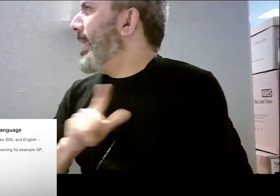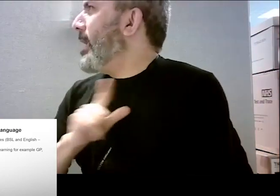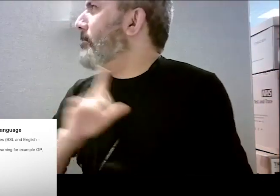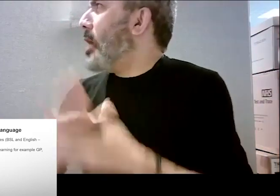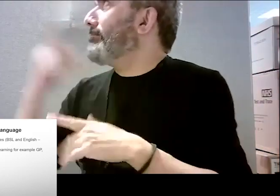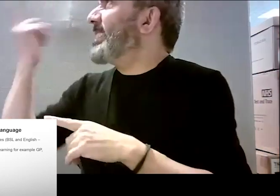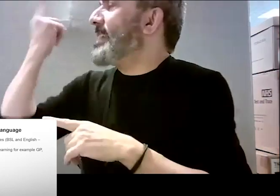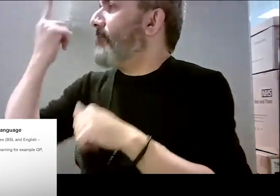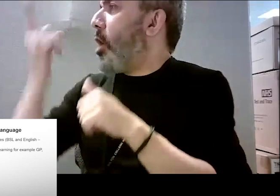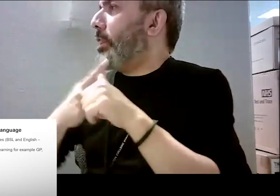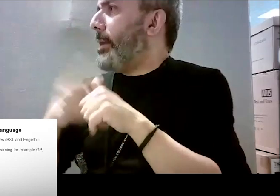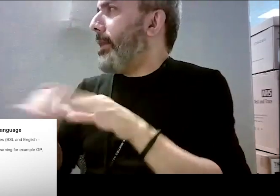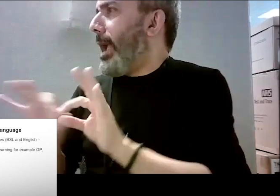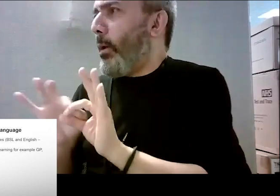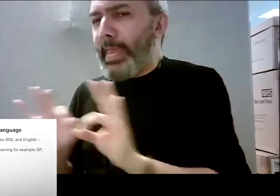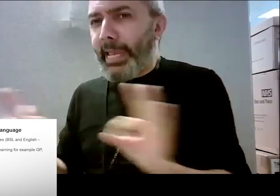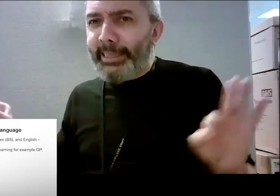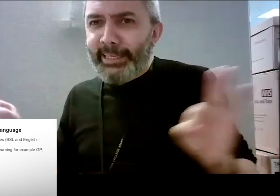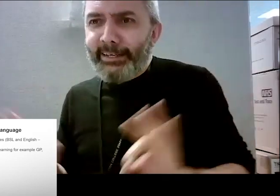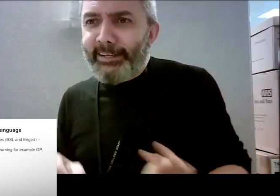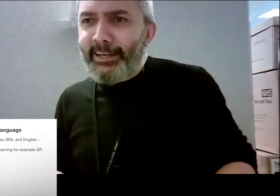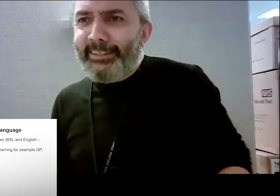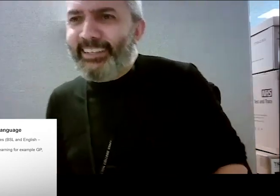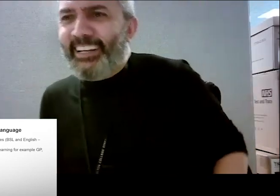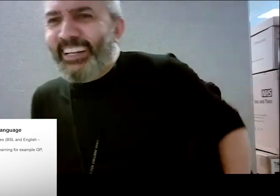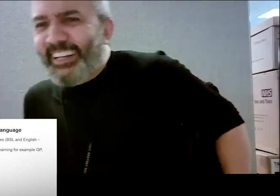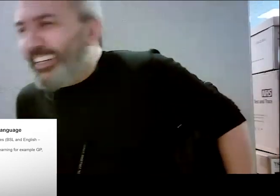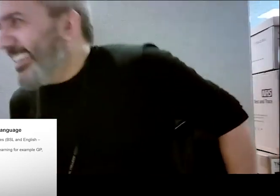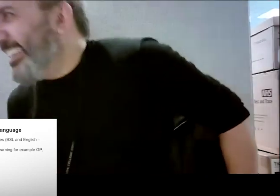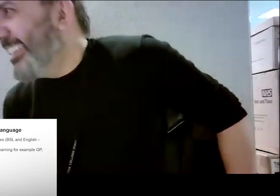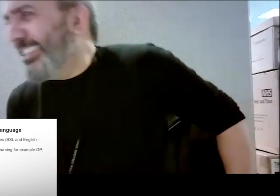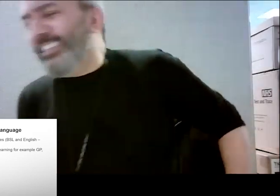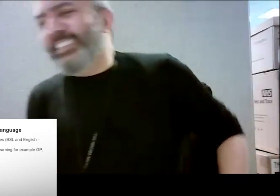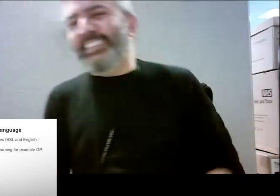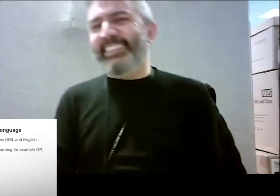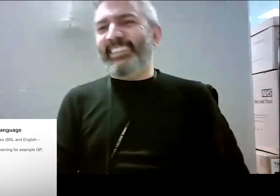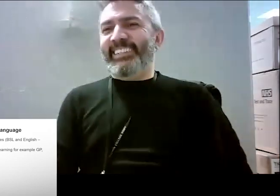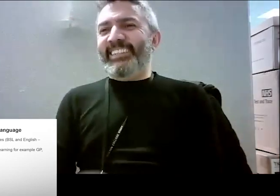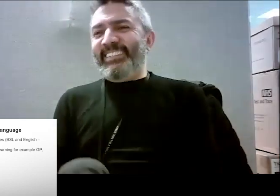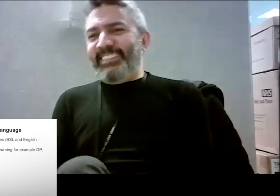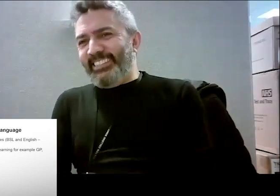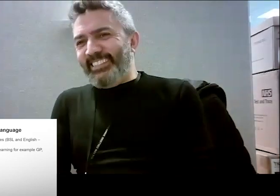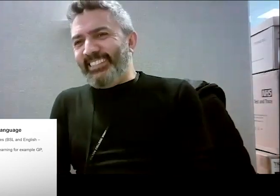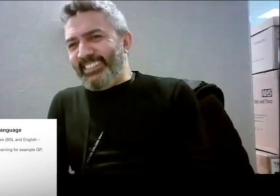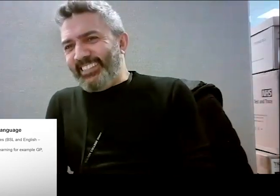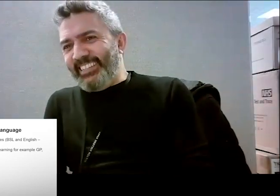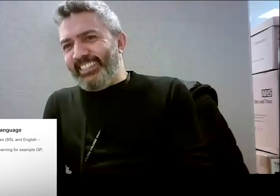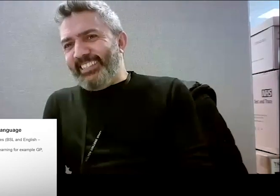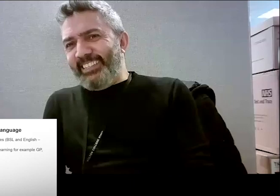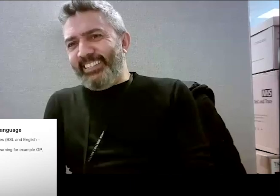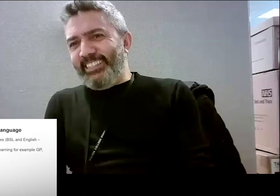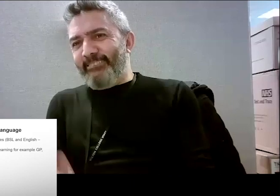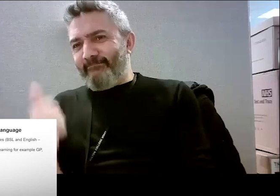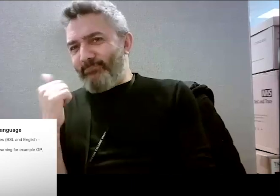Sorry about that. It's automatic because nobody's moving in the office, so the lights go off.